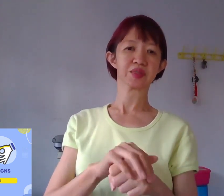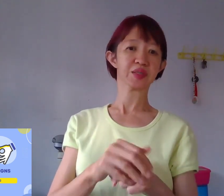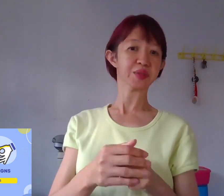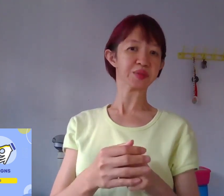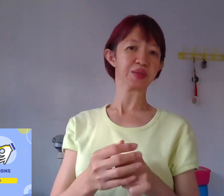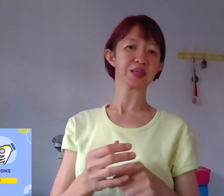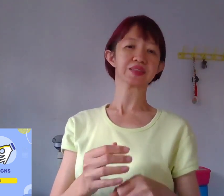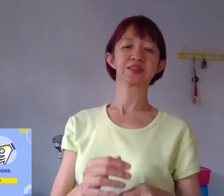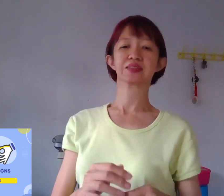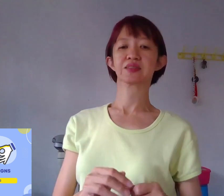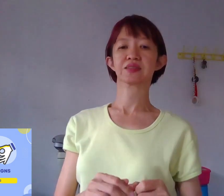Cute, right?